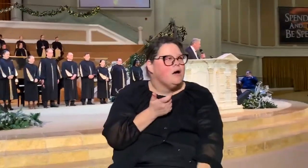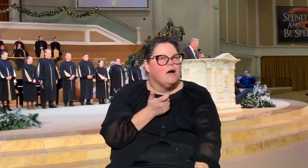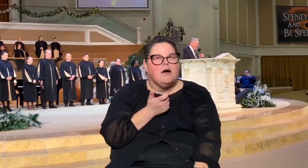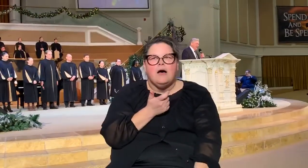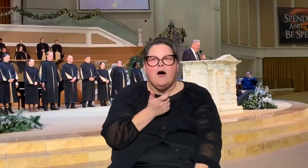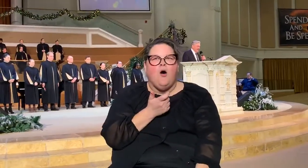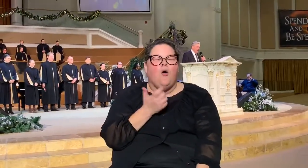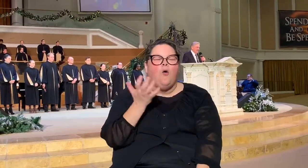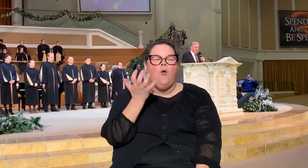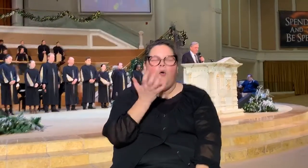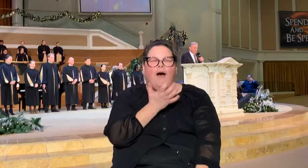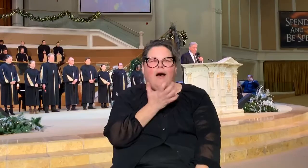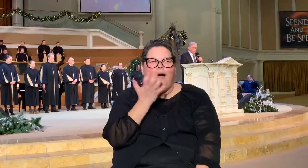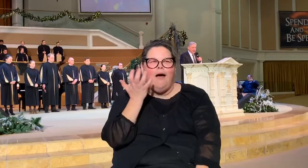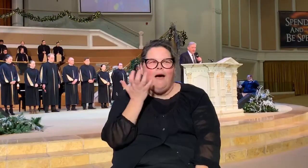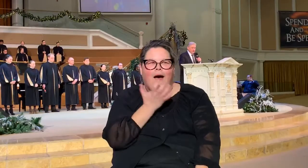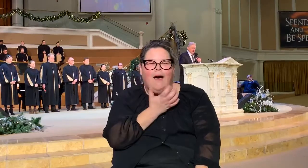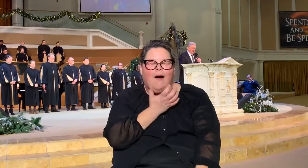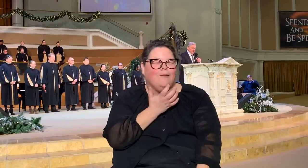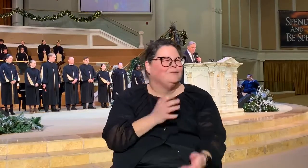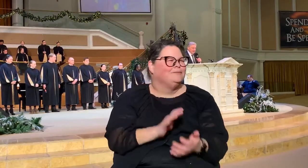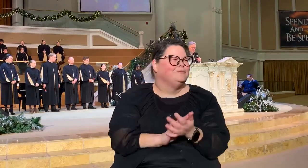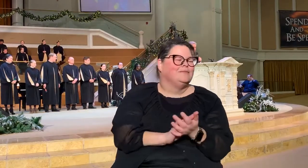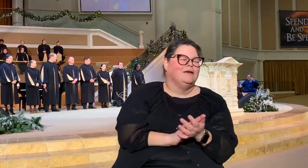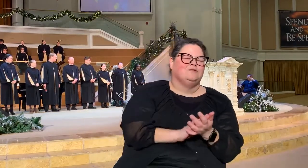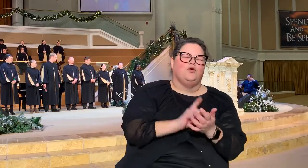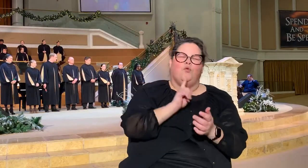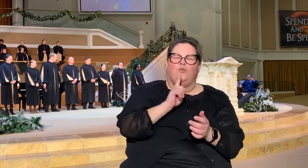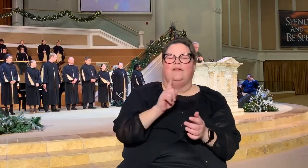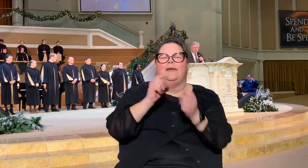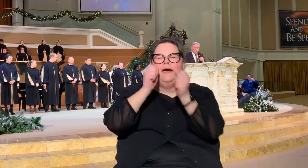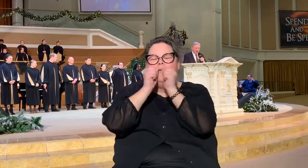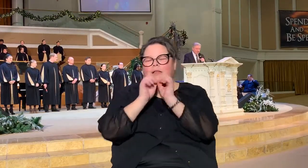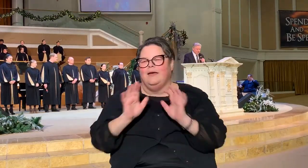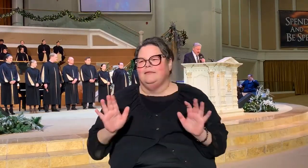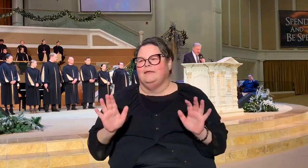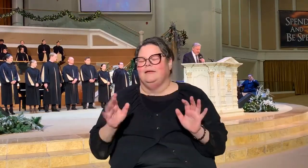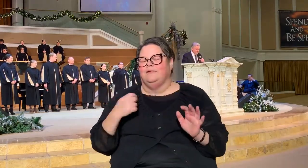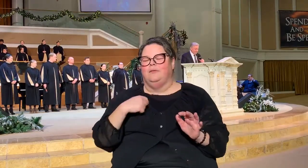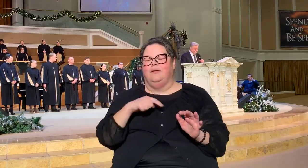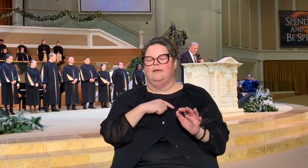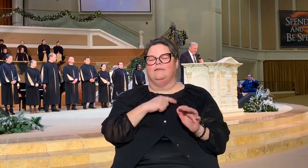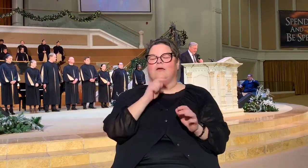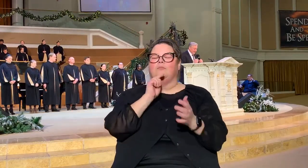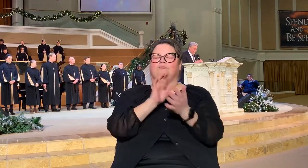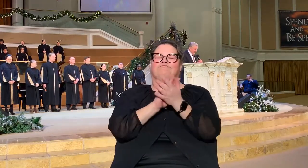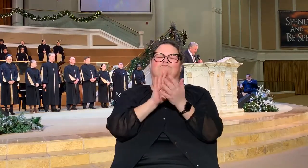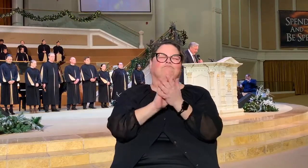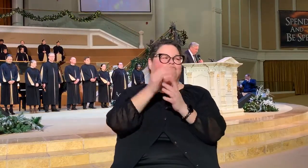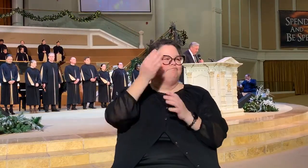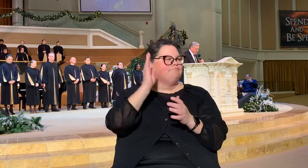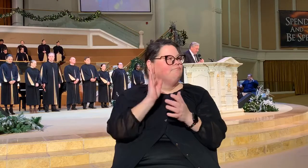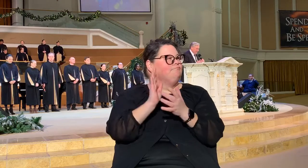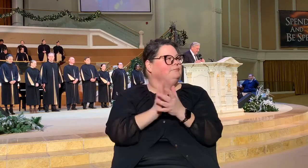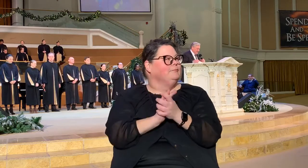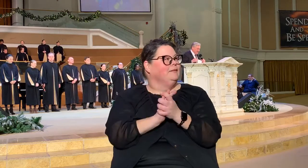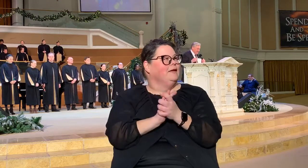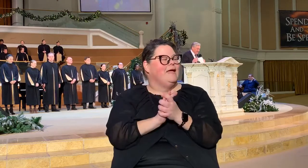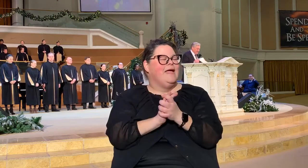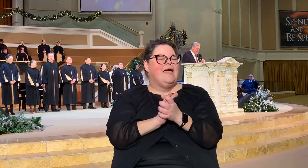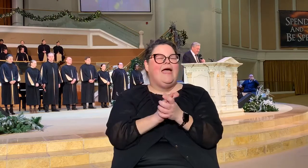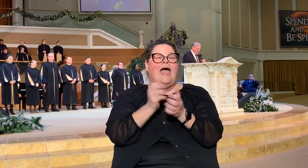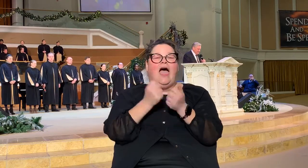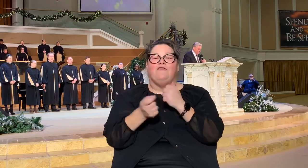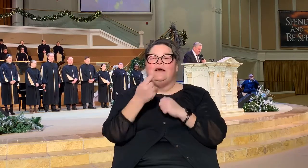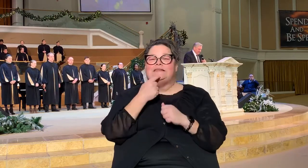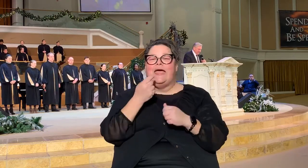entranced, and it's a tremendous blessing. Praise God. Everybody said Merry